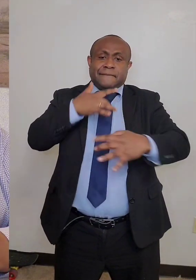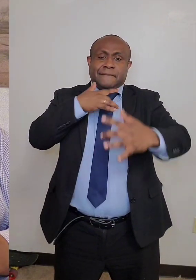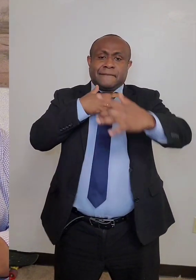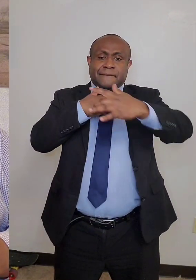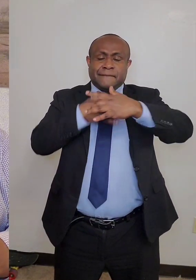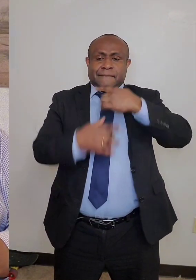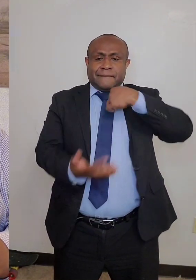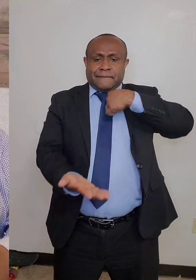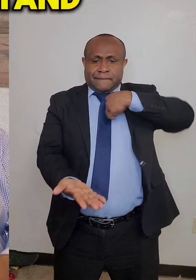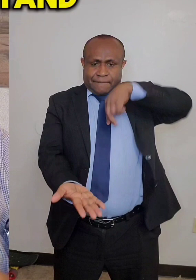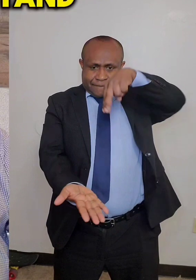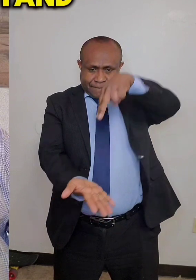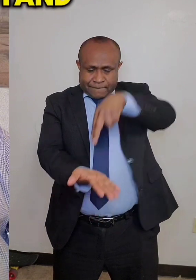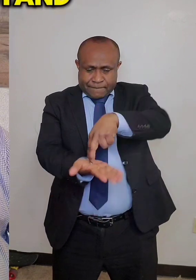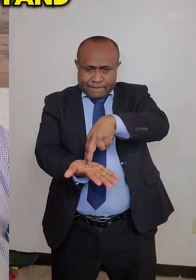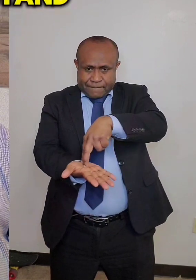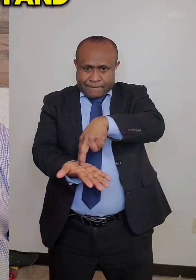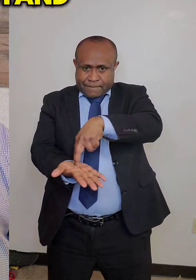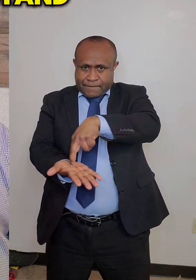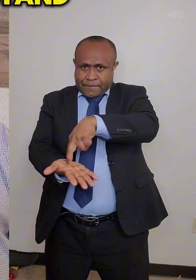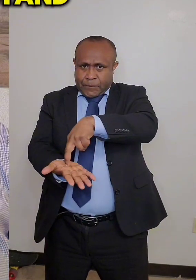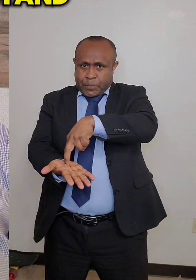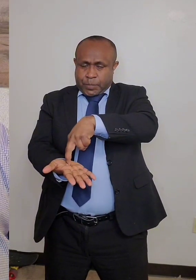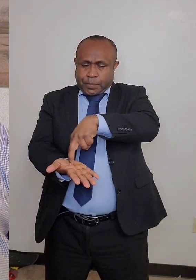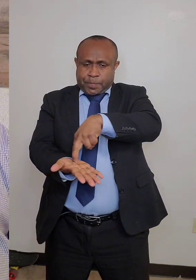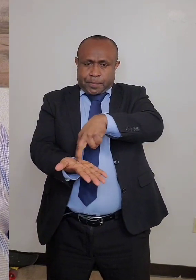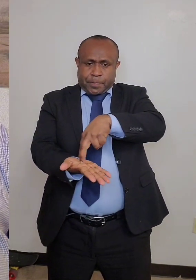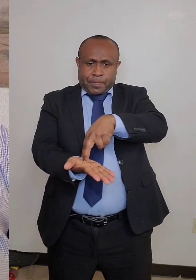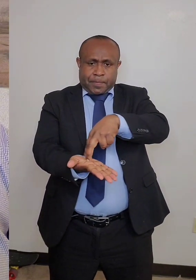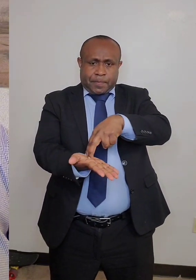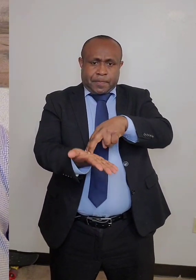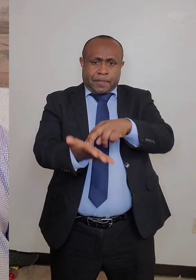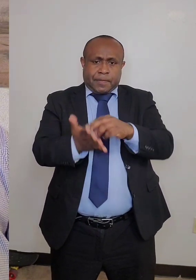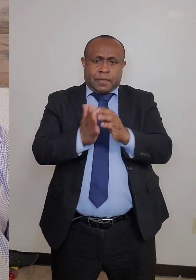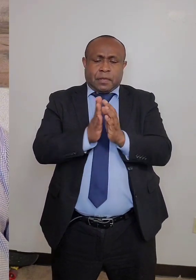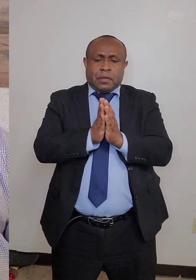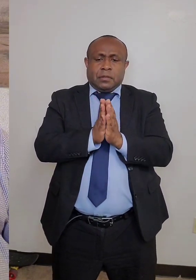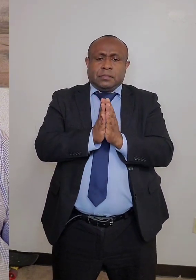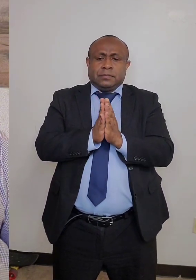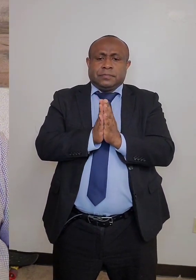of Christ I stand.